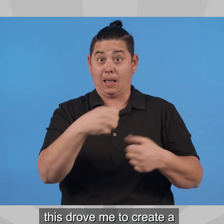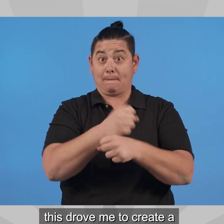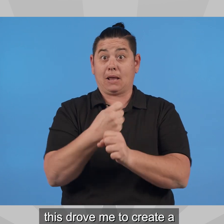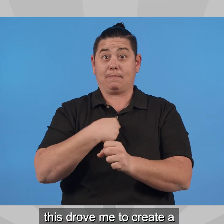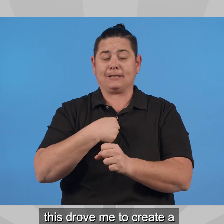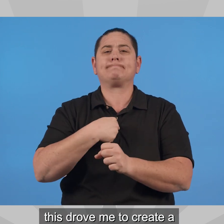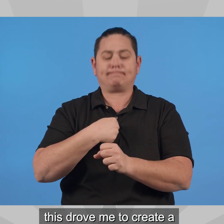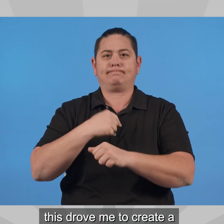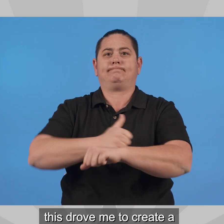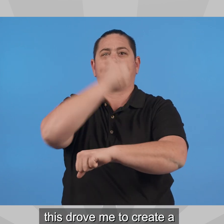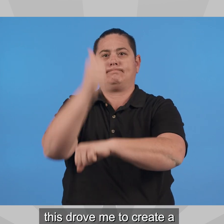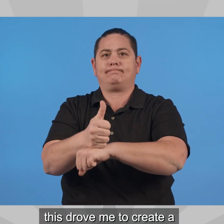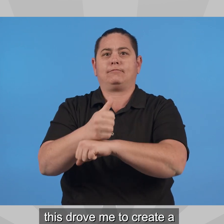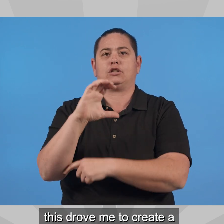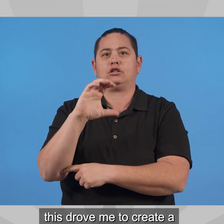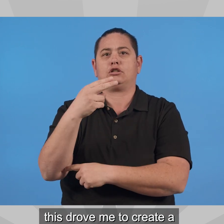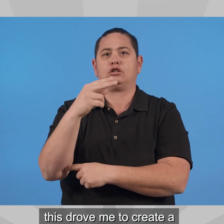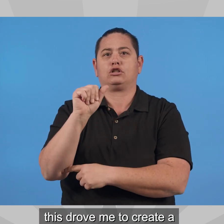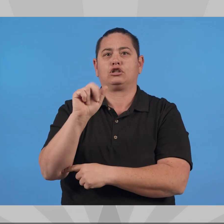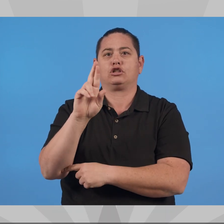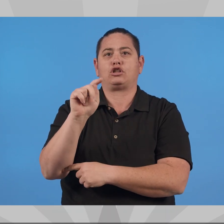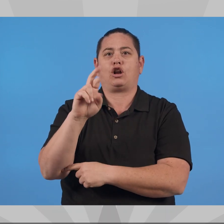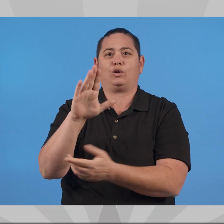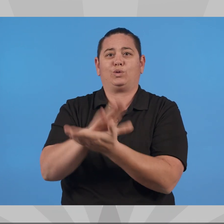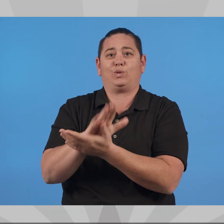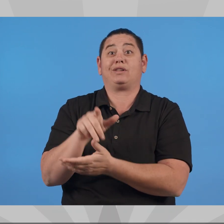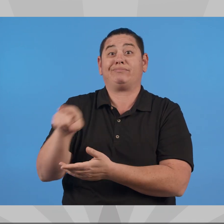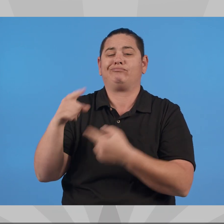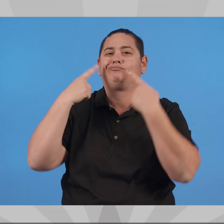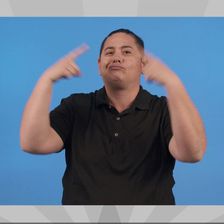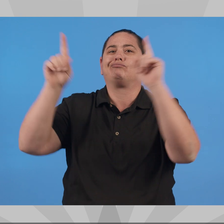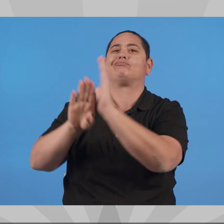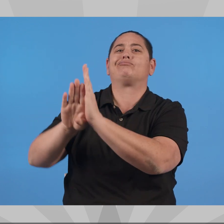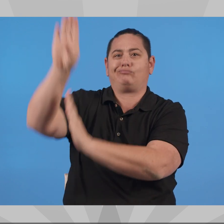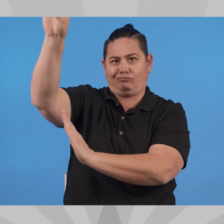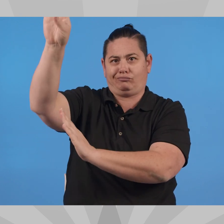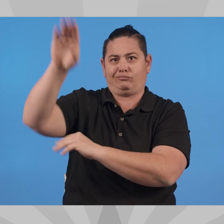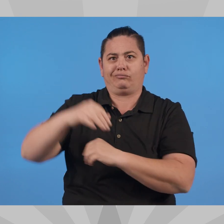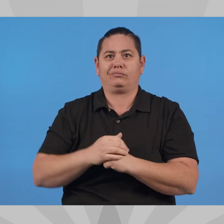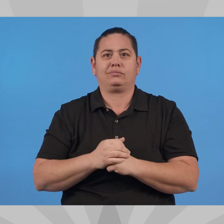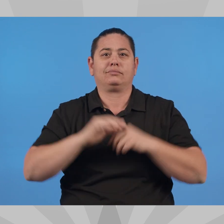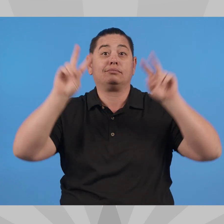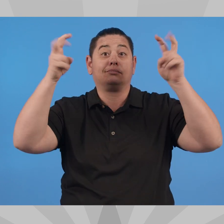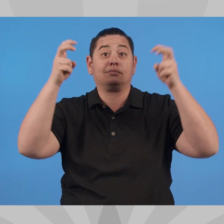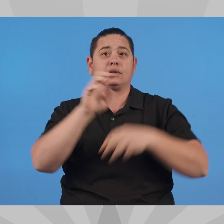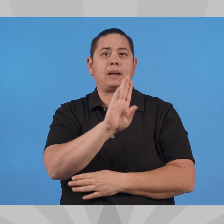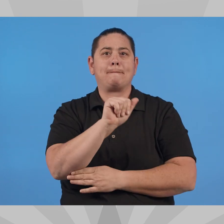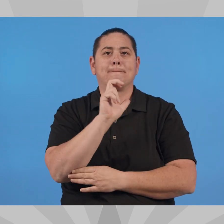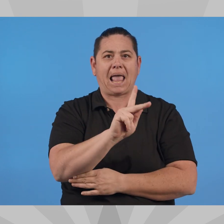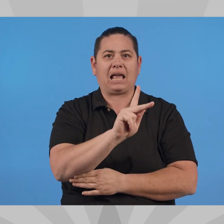This drove me to create a successful charter school where I became a founding board member.